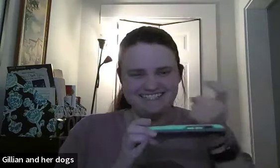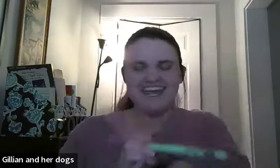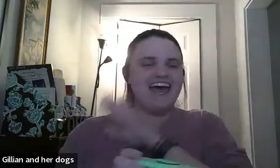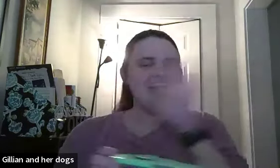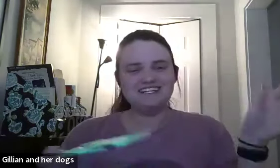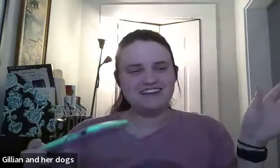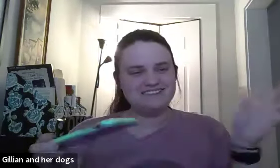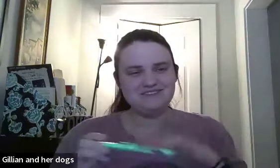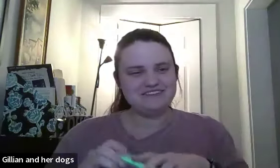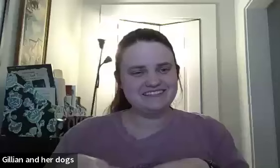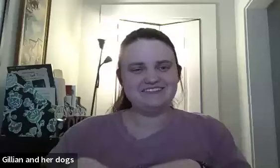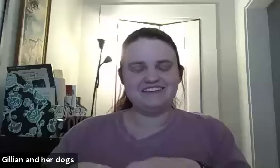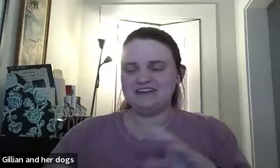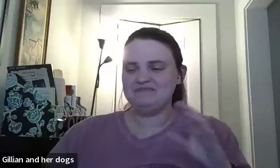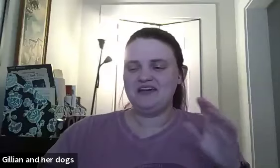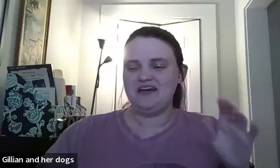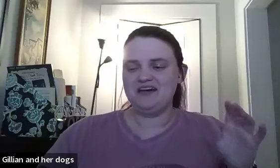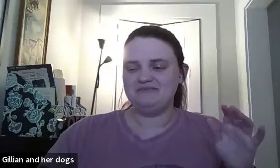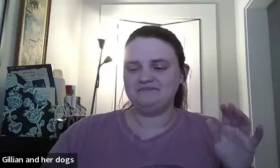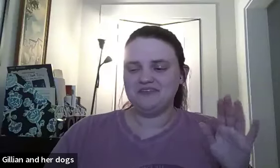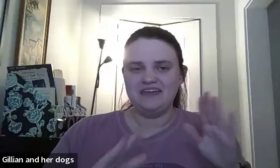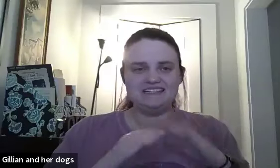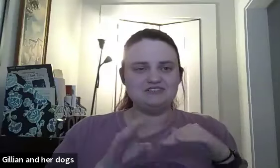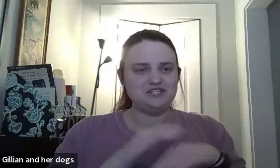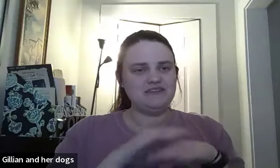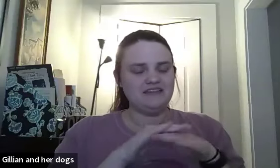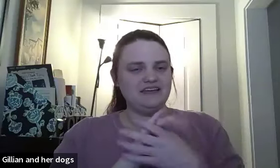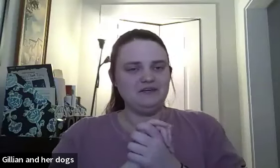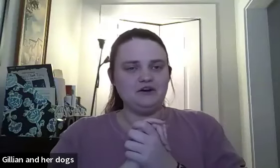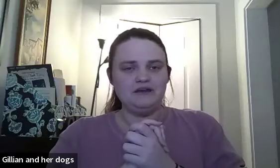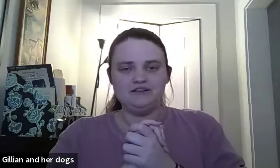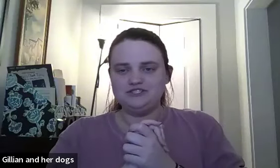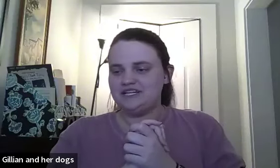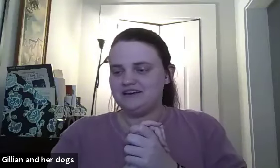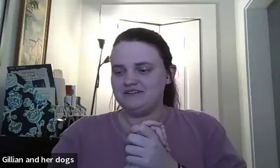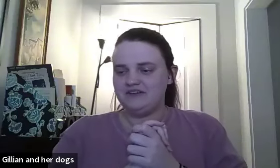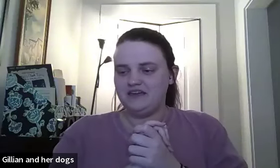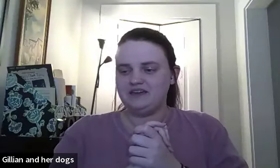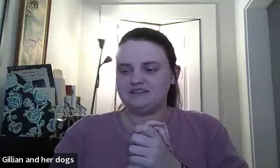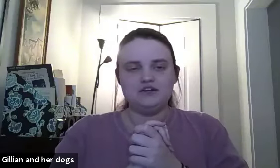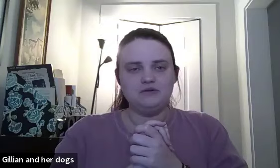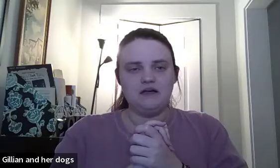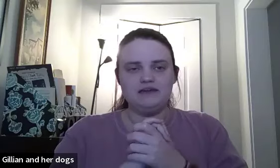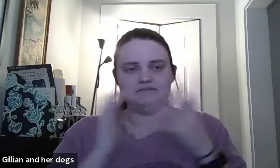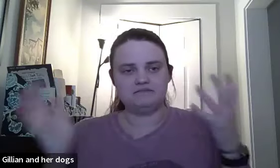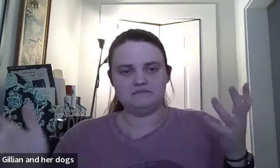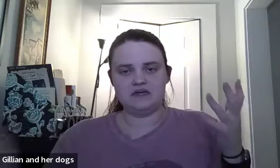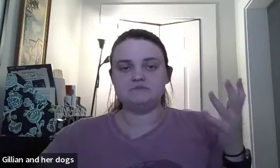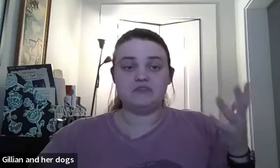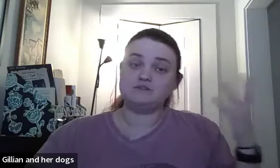changed. I just thought it was the coolest little thing. And still showing that like, inclusion and everything. Cause I know like that's